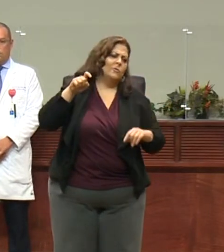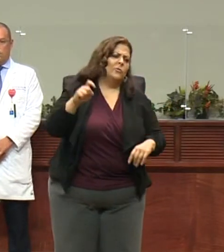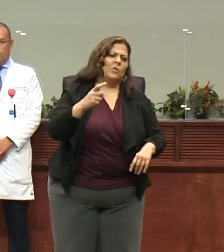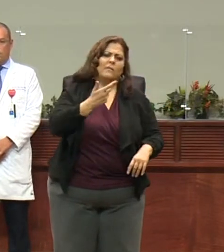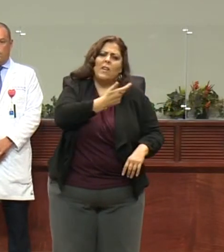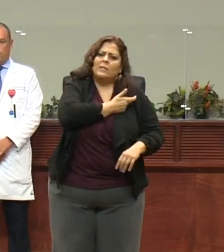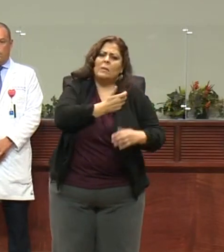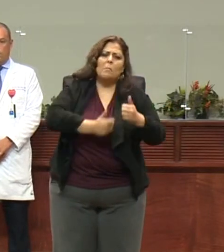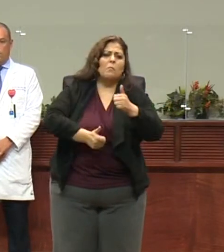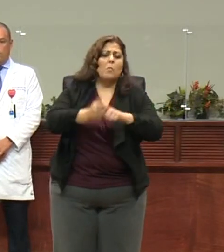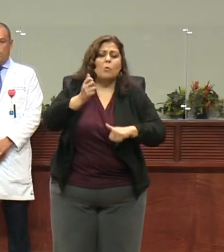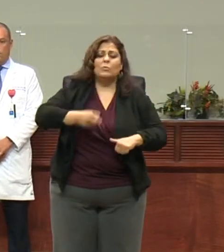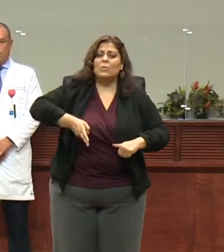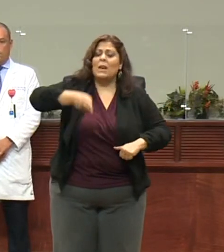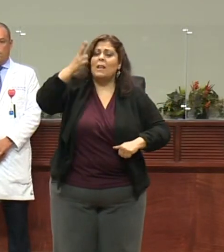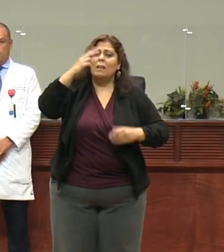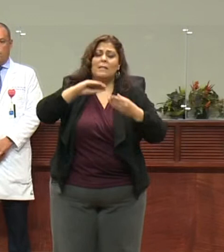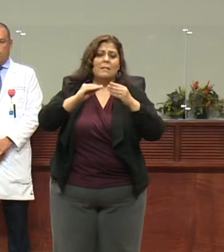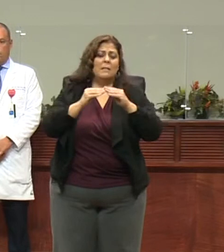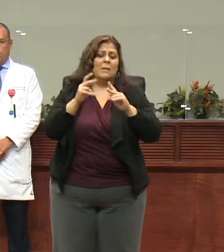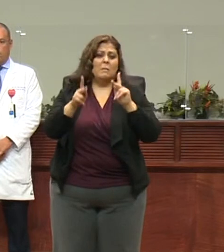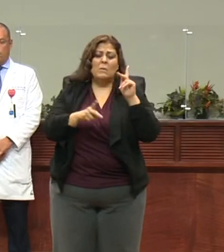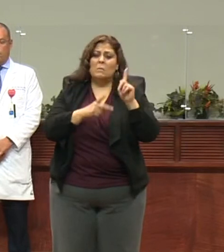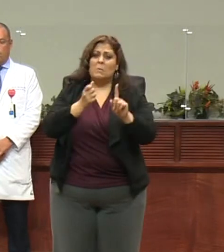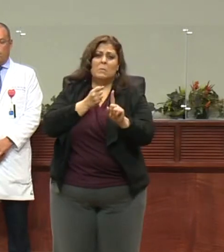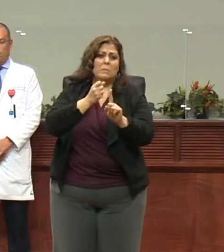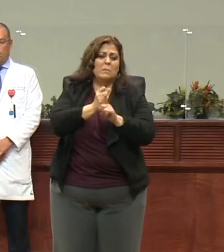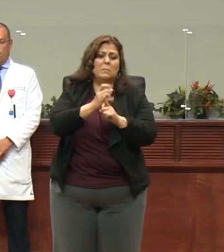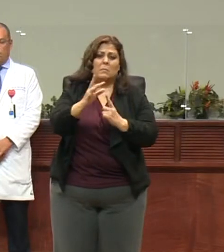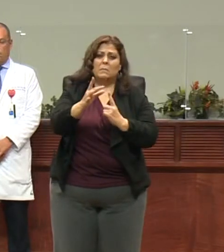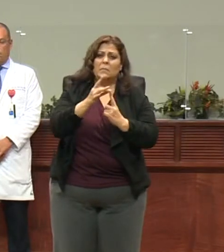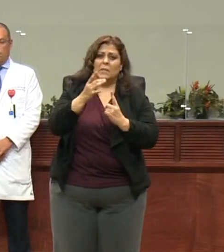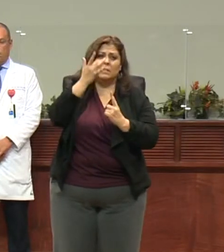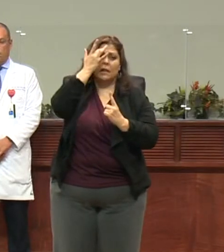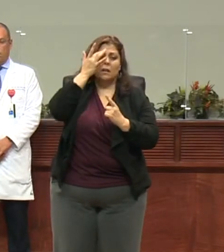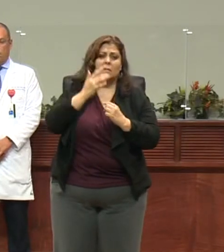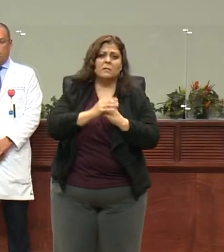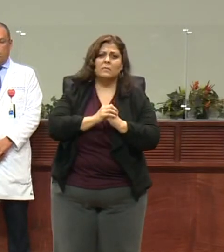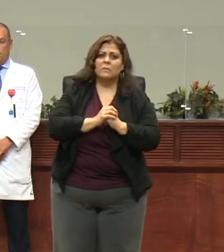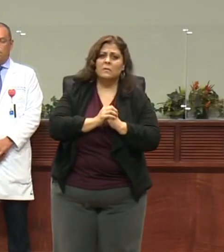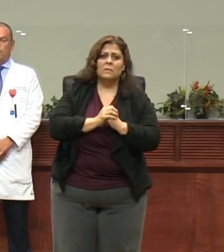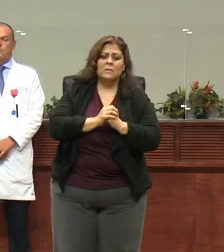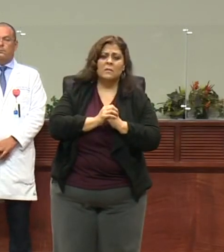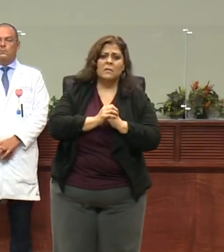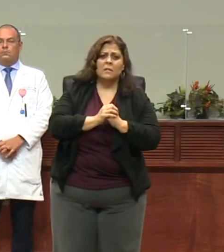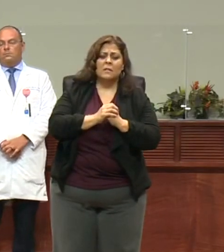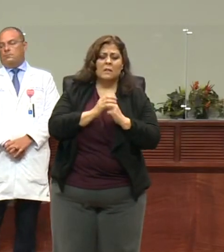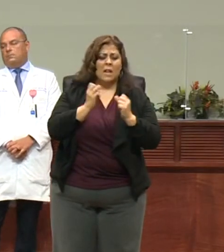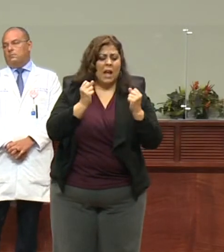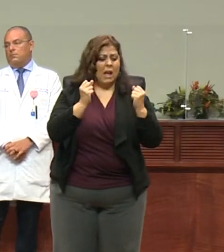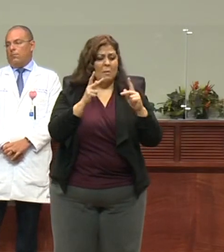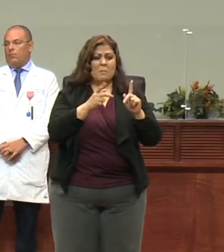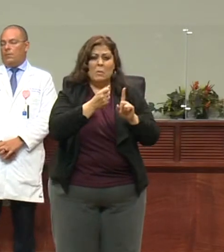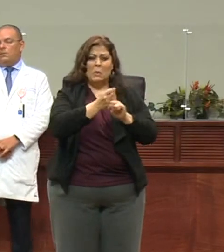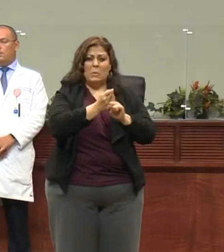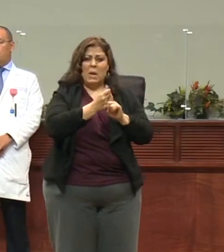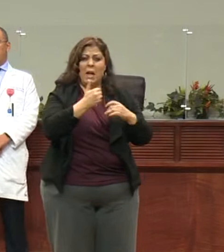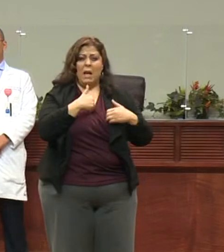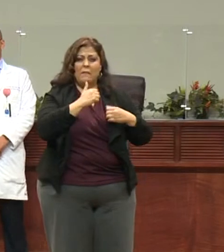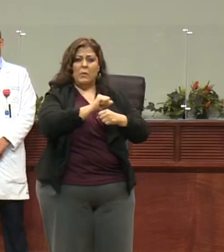highest number in our community. Our positivity rate also continued to